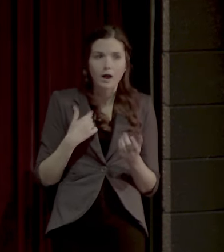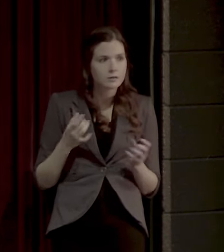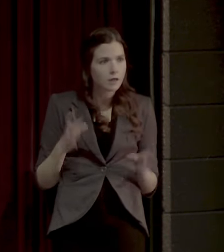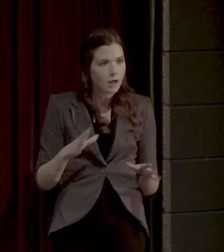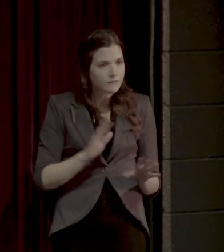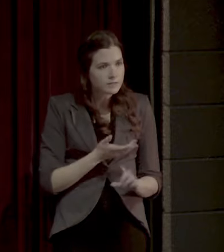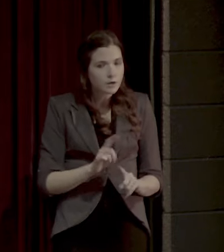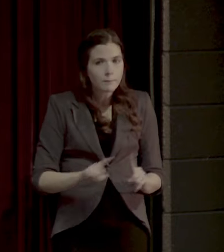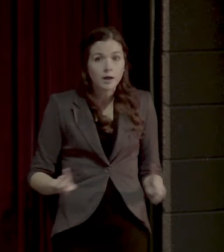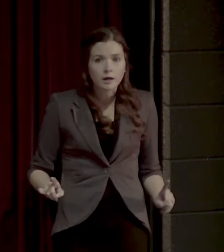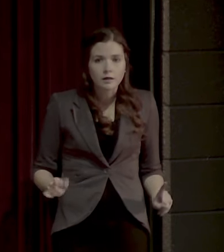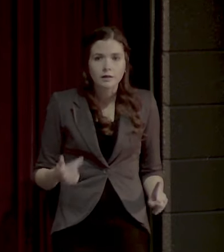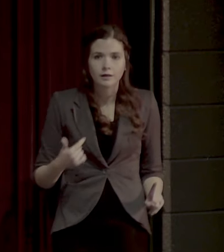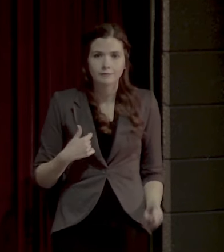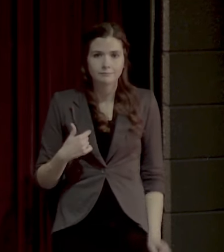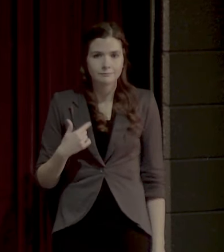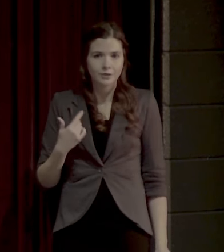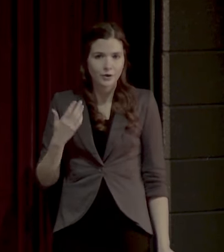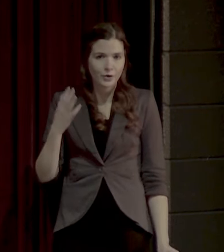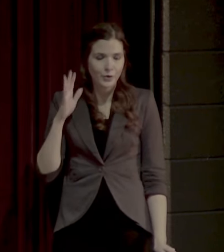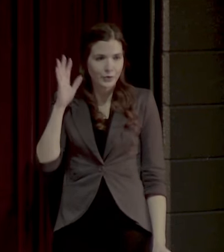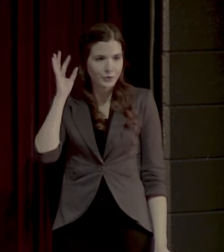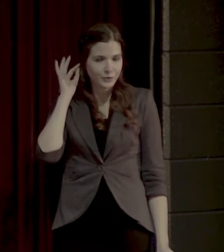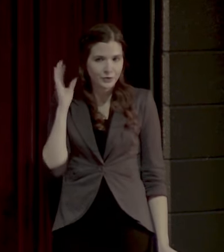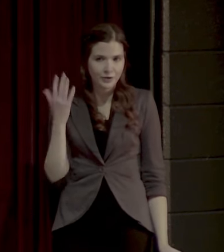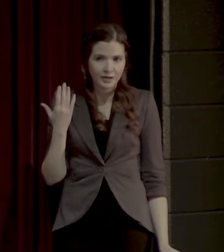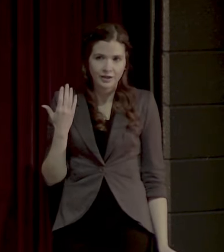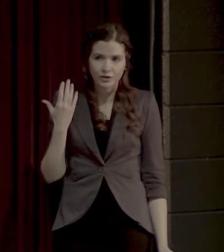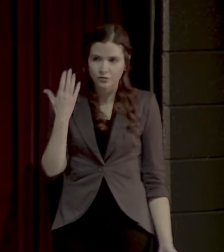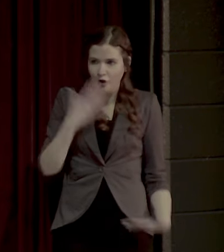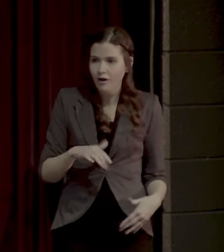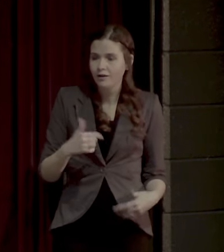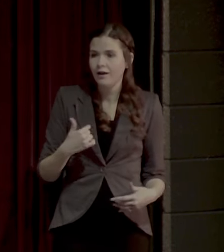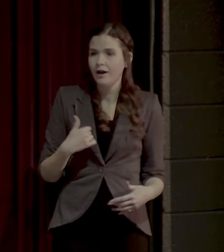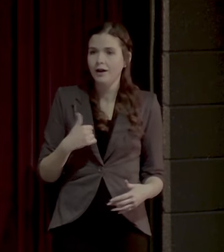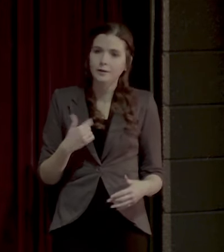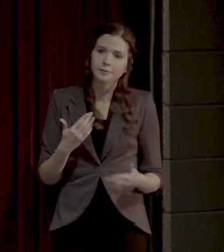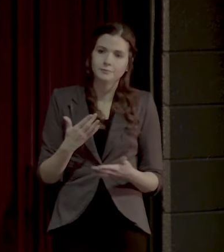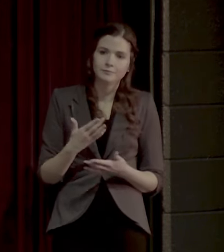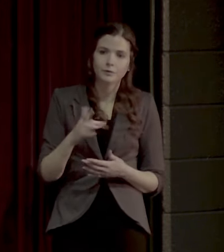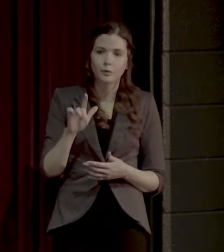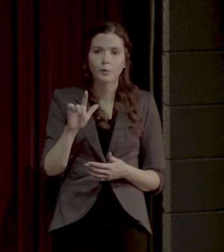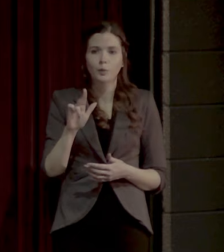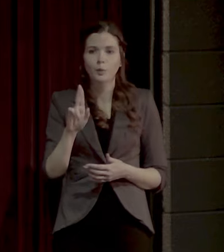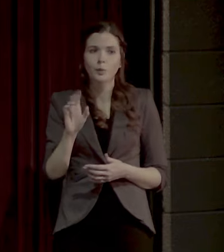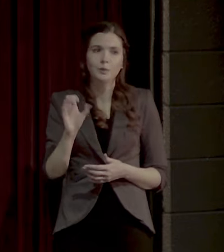singer, but I had the darkest hair out of all the girls in my class, so I got the part of Lucy.